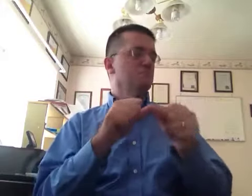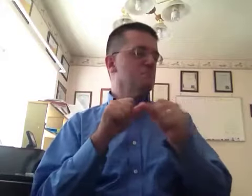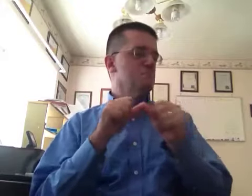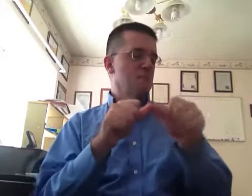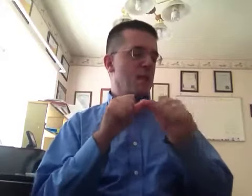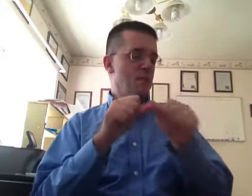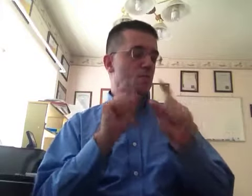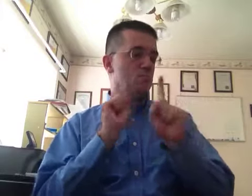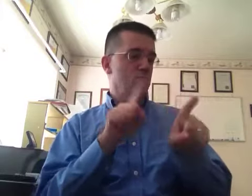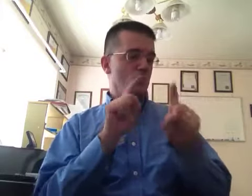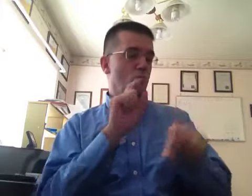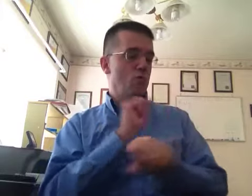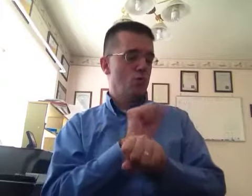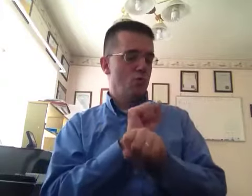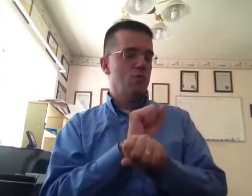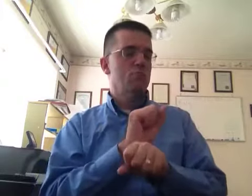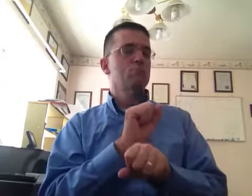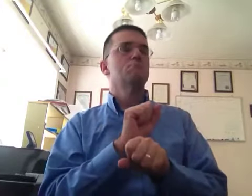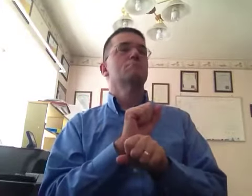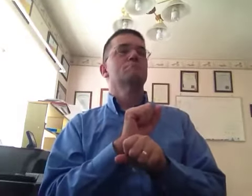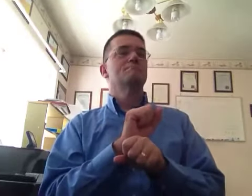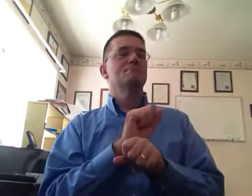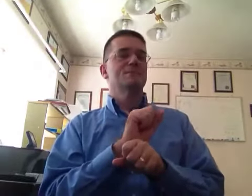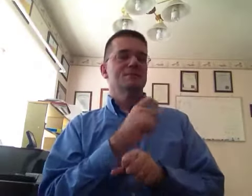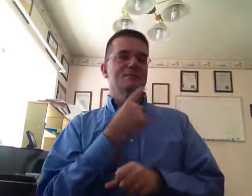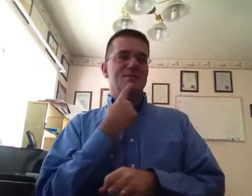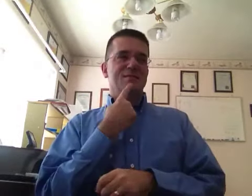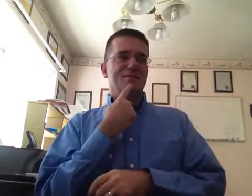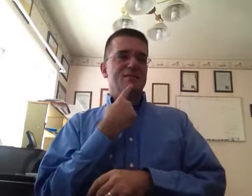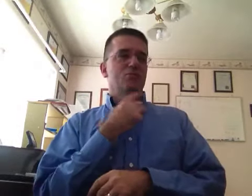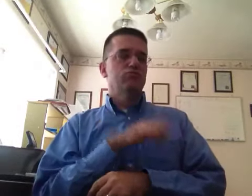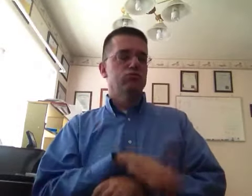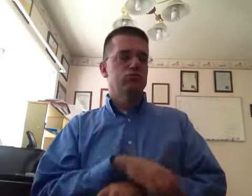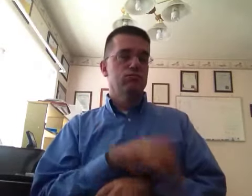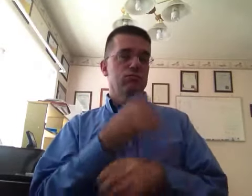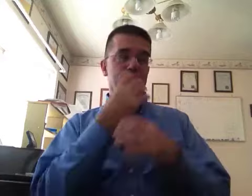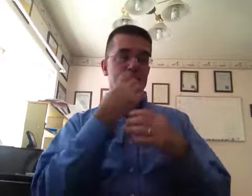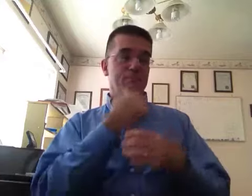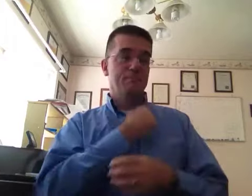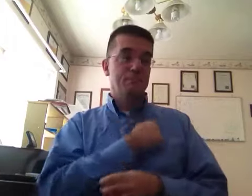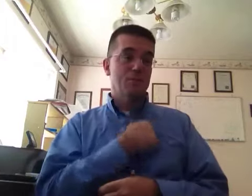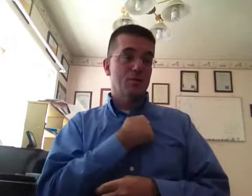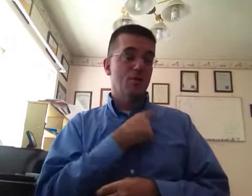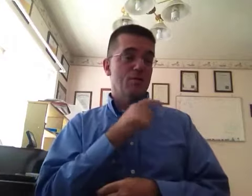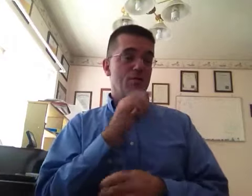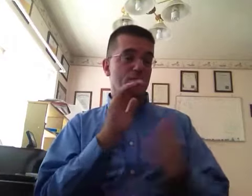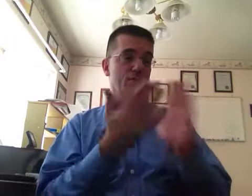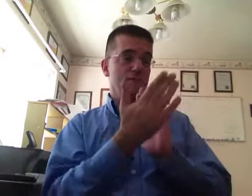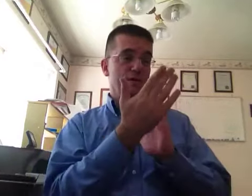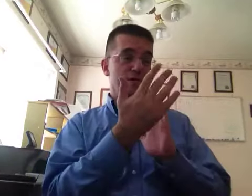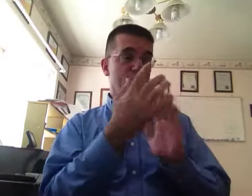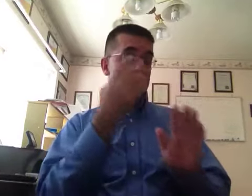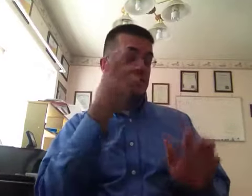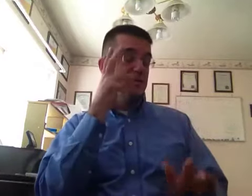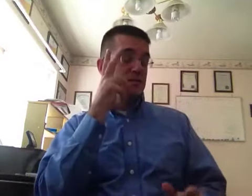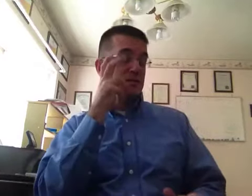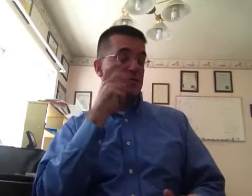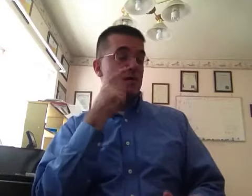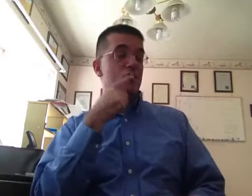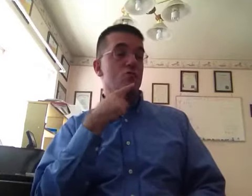getting there? Yes, sir. Man, I'm sorry you guys are facing this, but it sounds like you're up to the challenge.